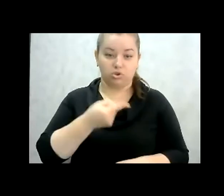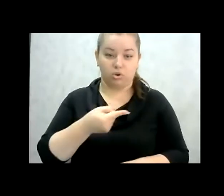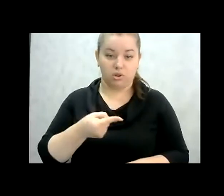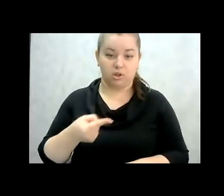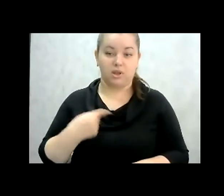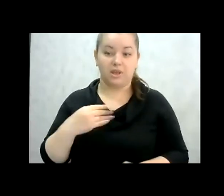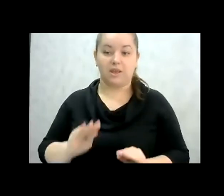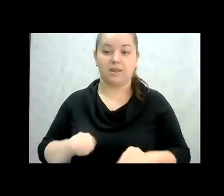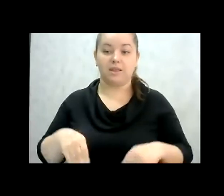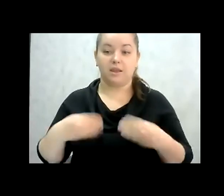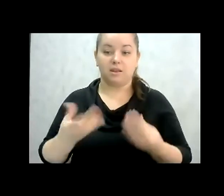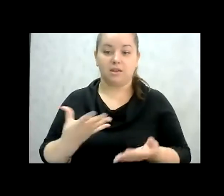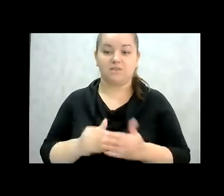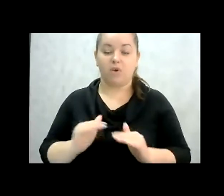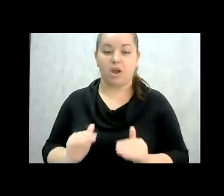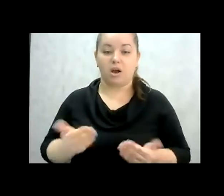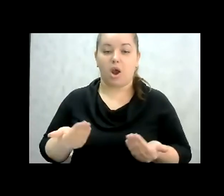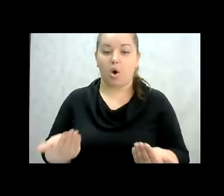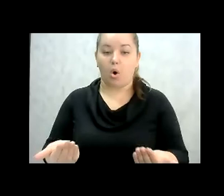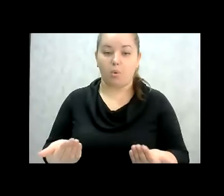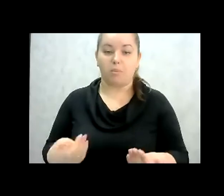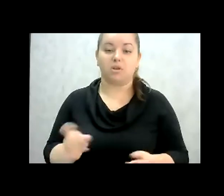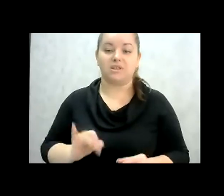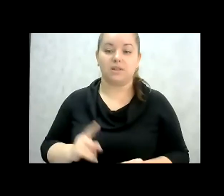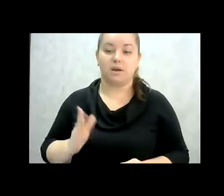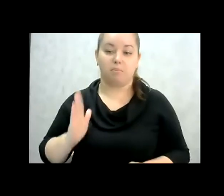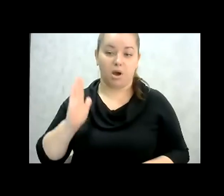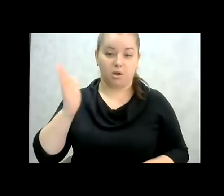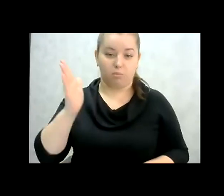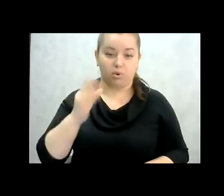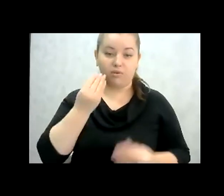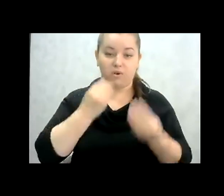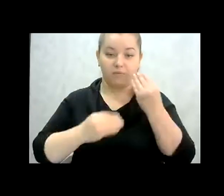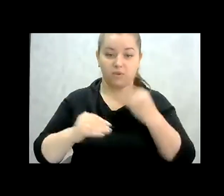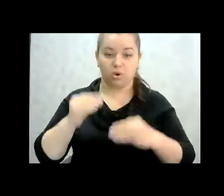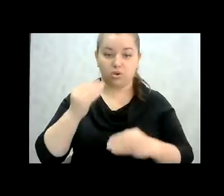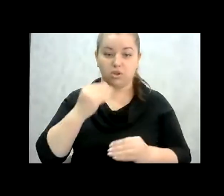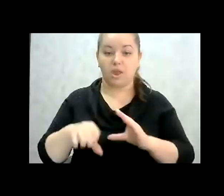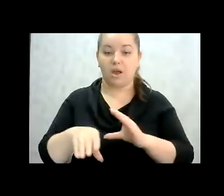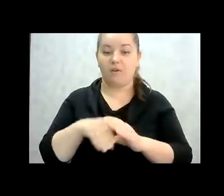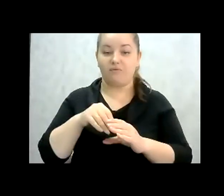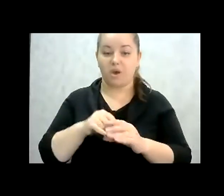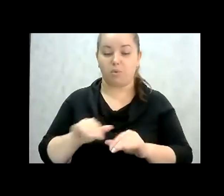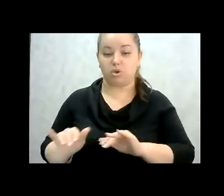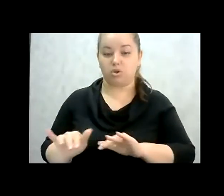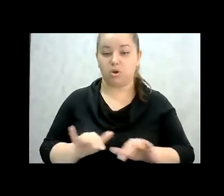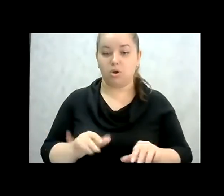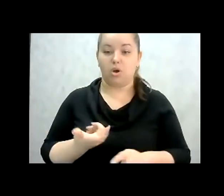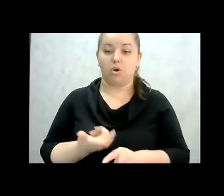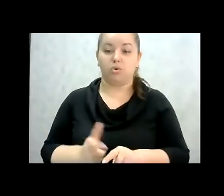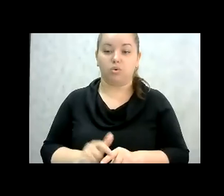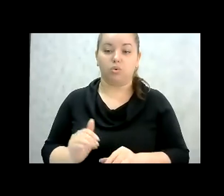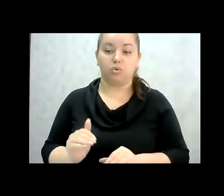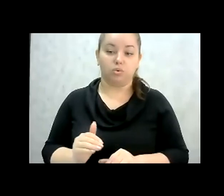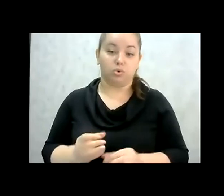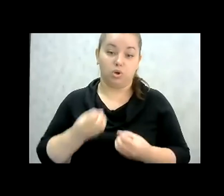very unique and lucky opportunity to share perhaps some of the issues which the ODIHR mission identified